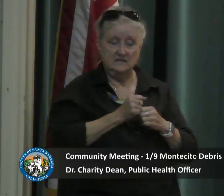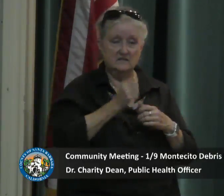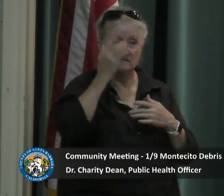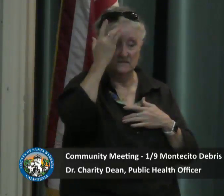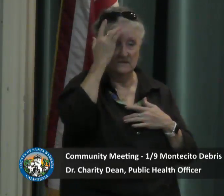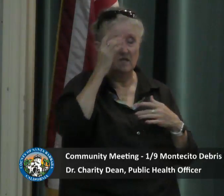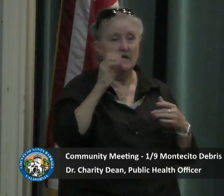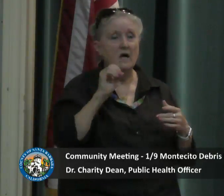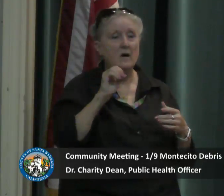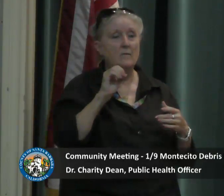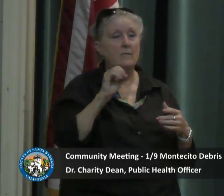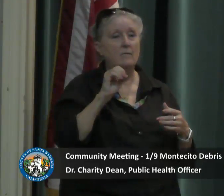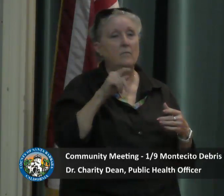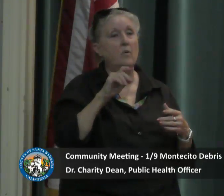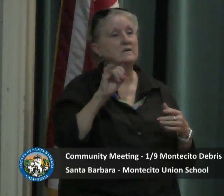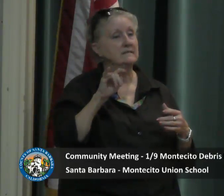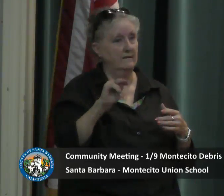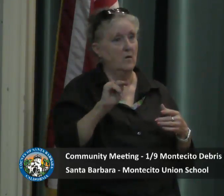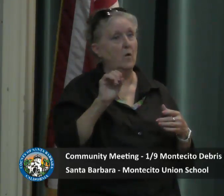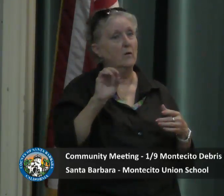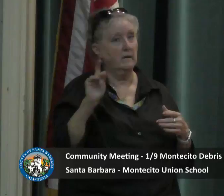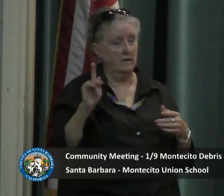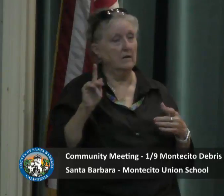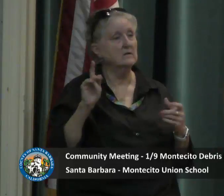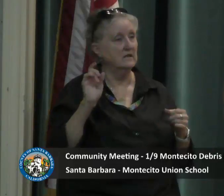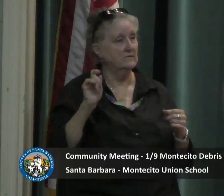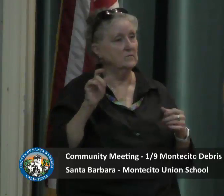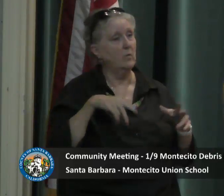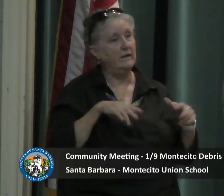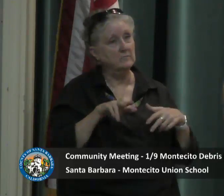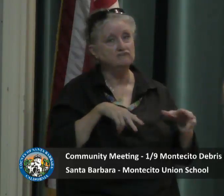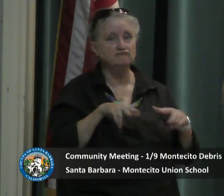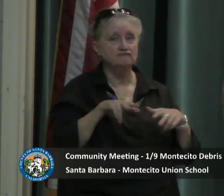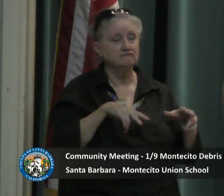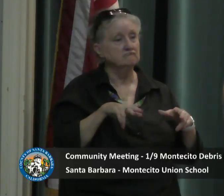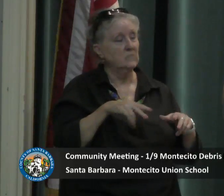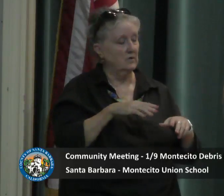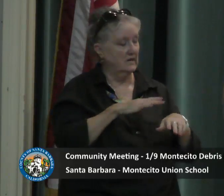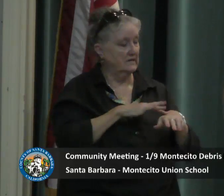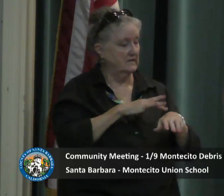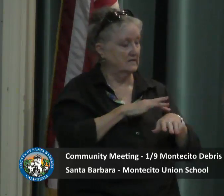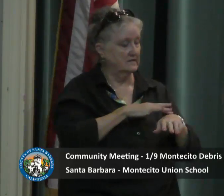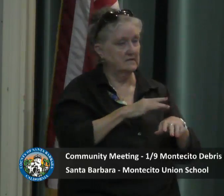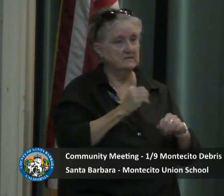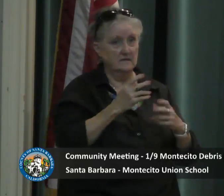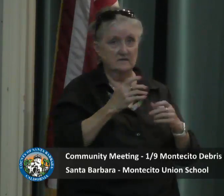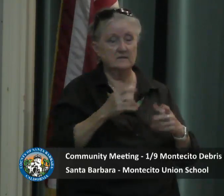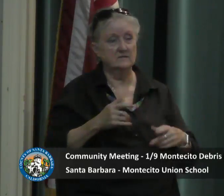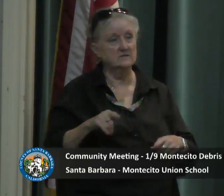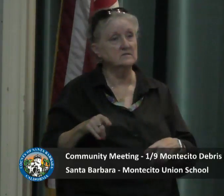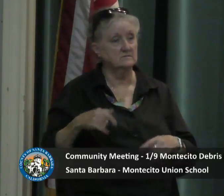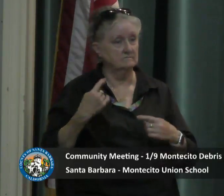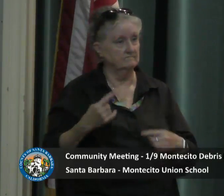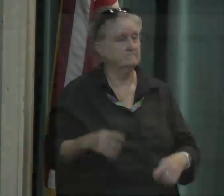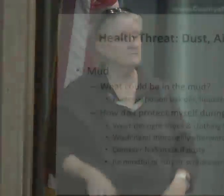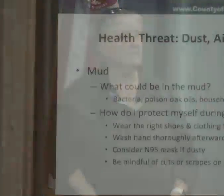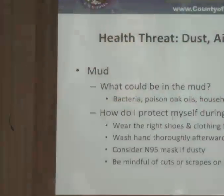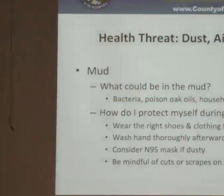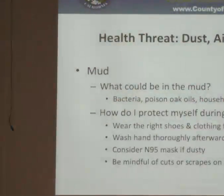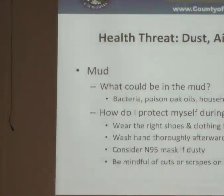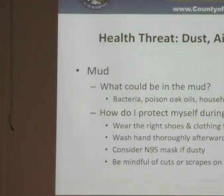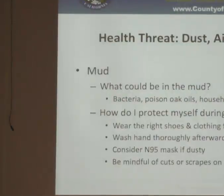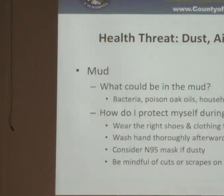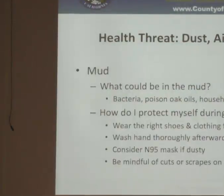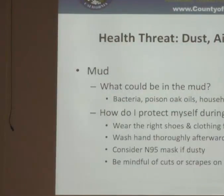if you're wading around in that, or if you get it on your skin. And a number of have been reported to us and that I've looked at